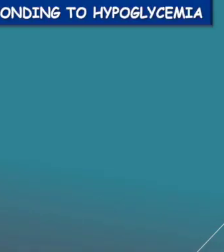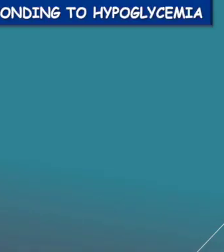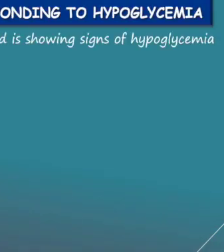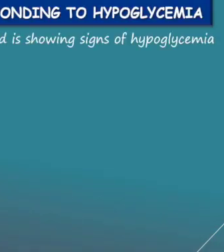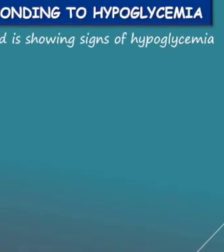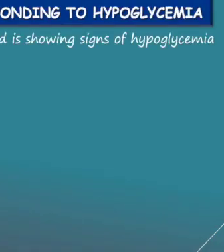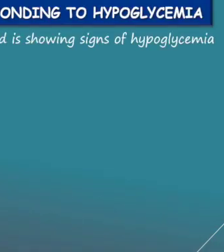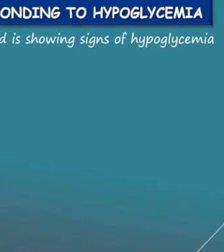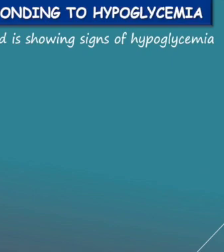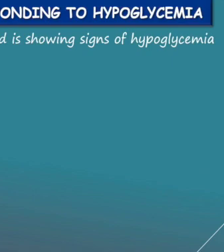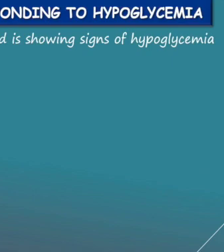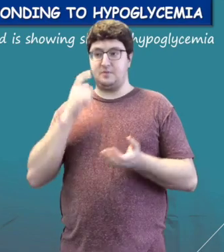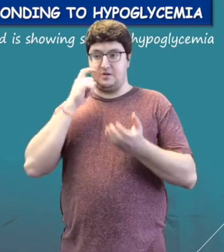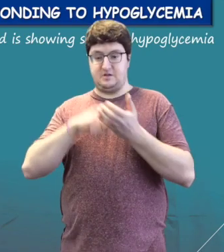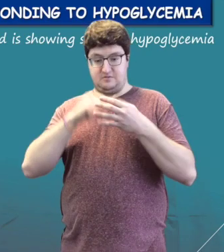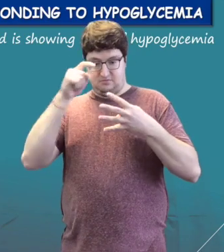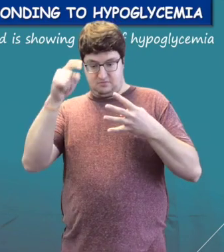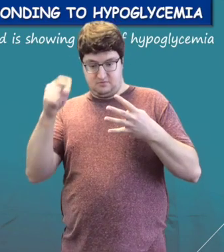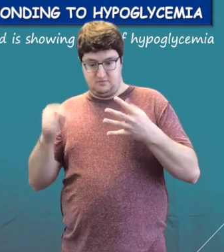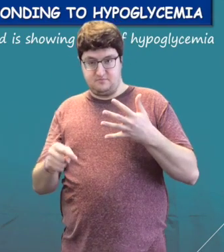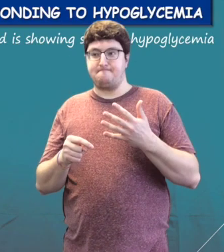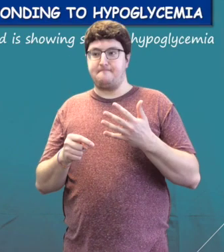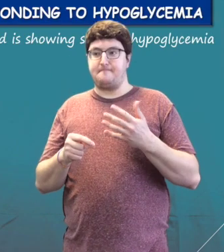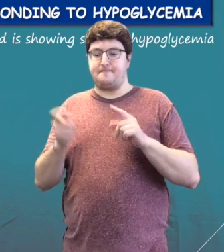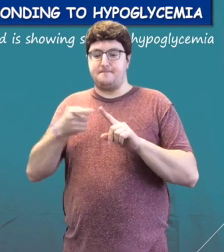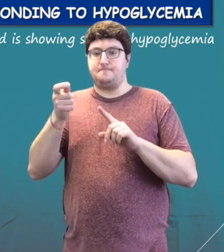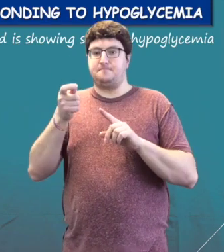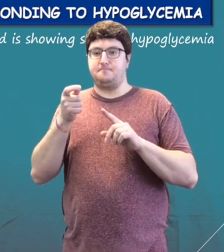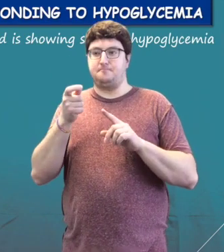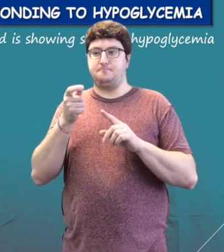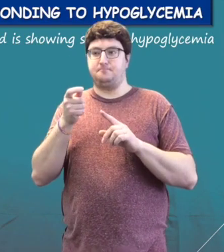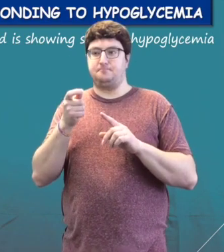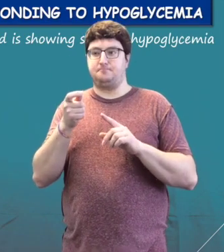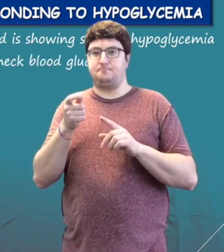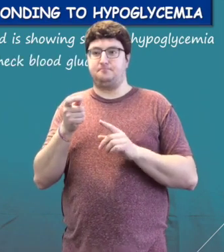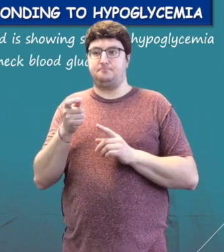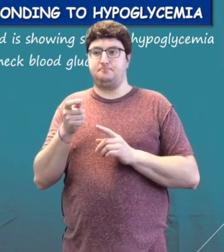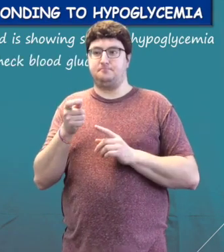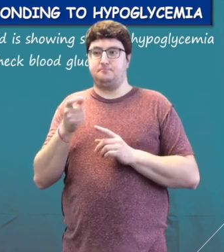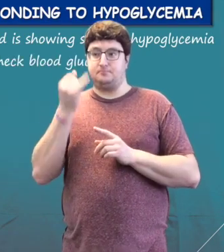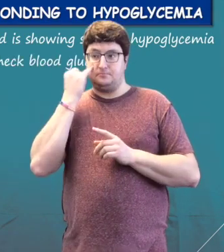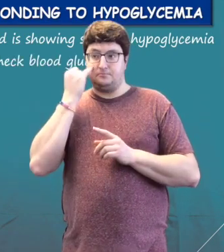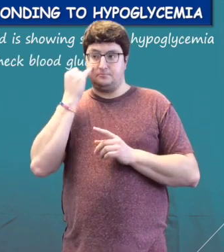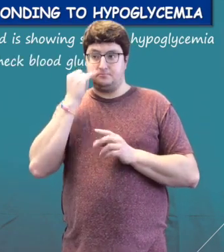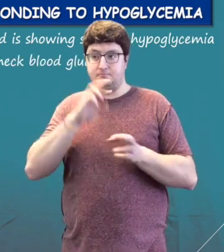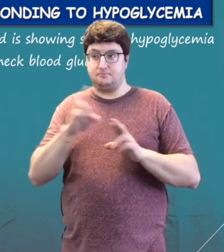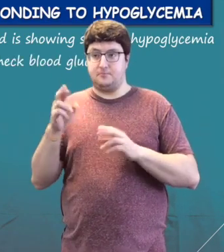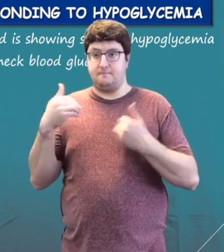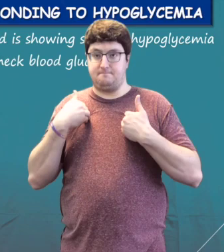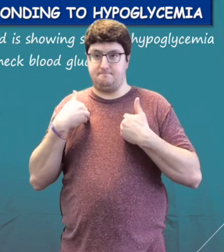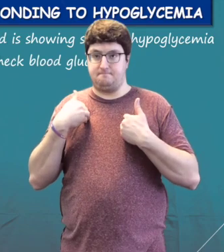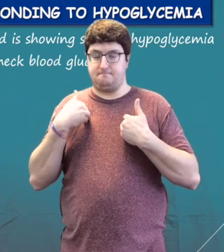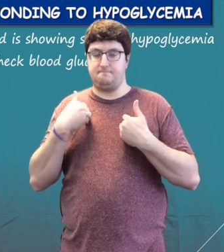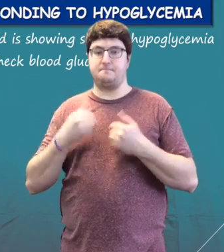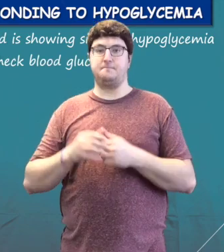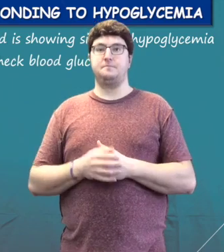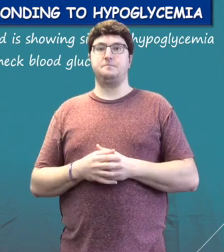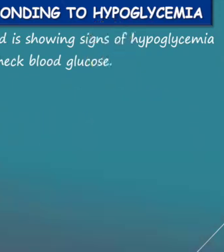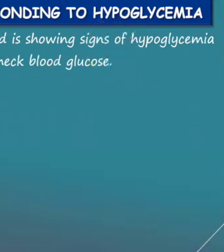If the child is showing signs of hypoglycemia, check their blood glucose, if their meter is available and time